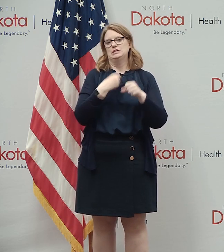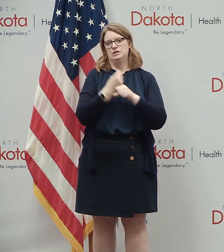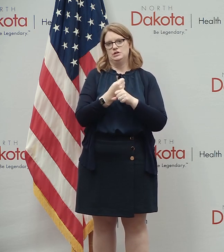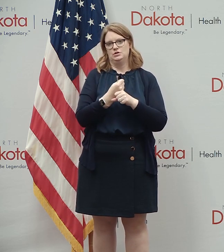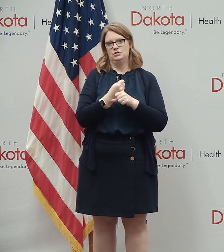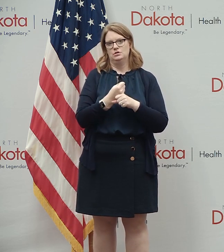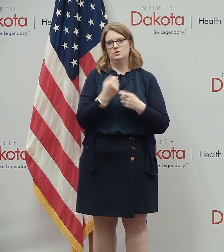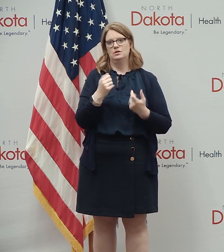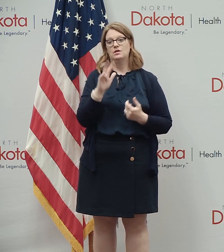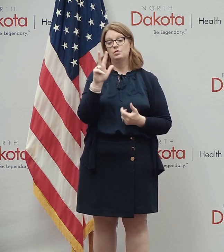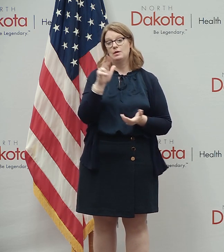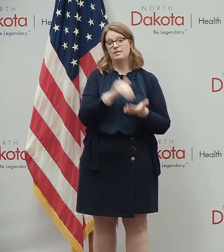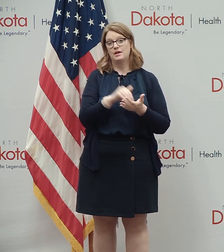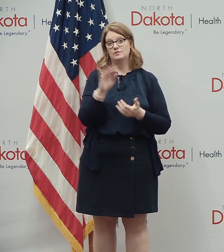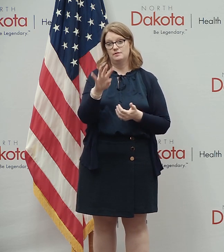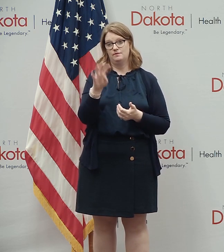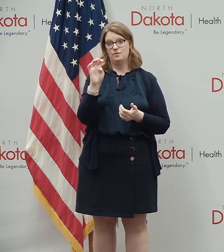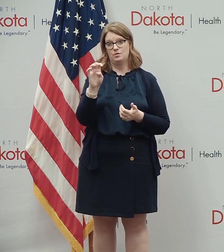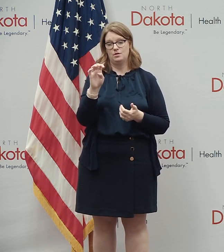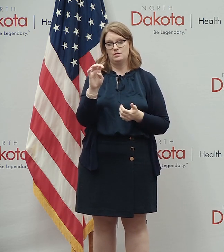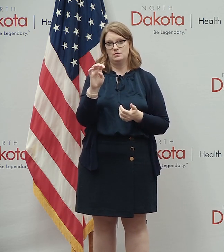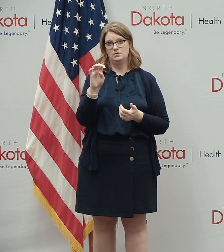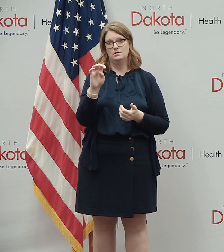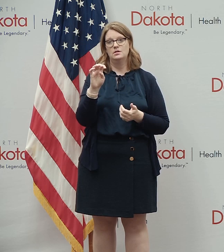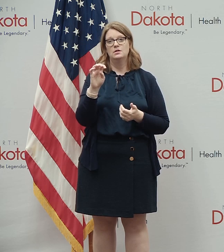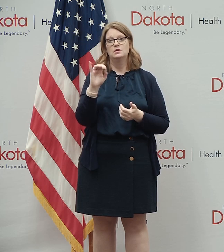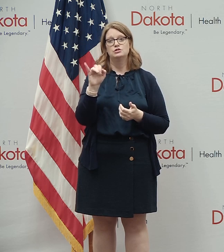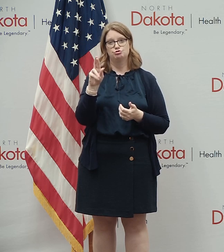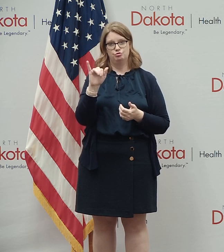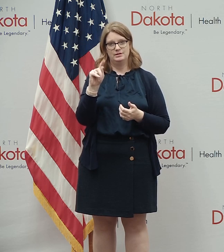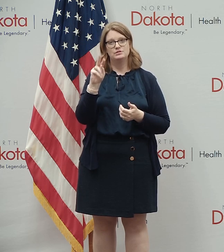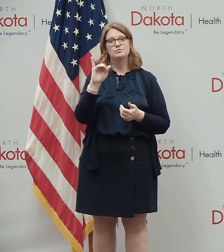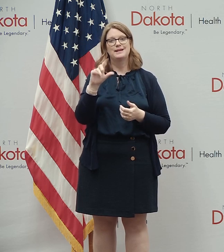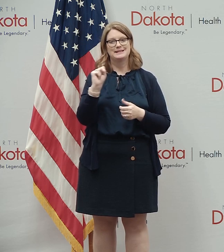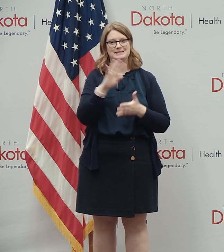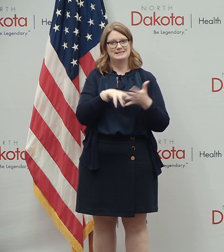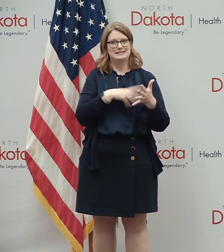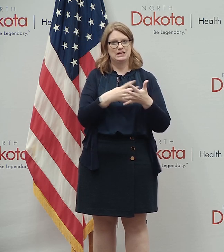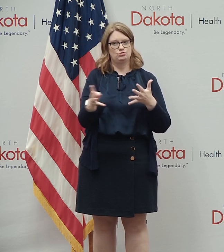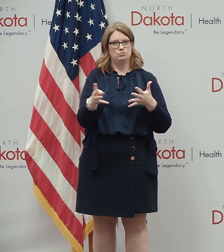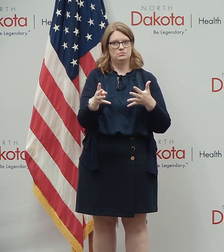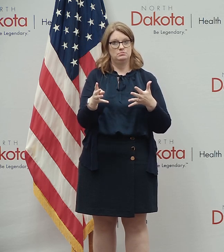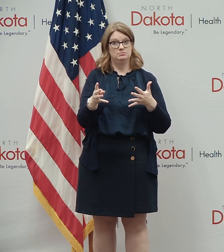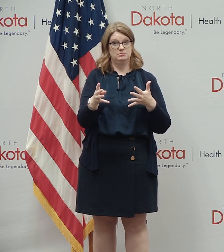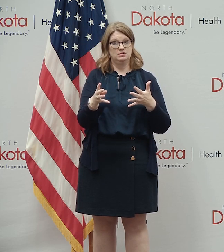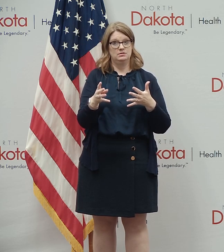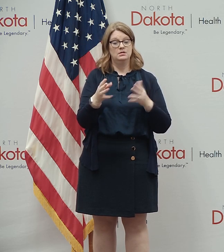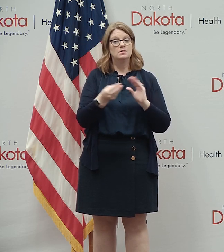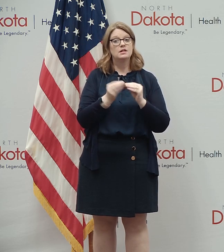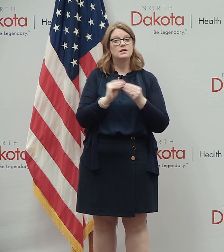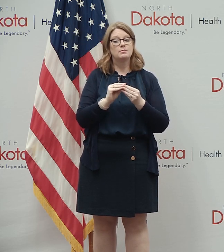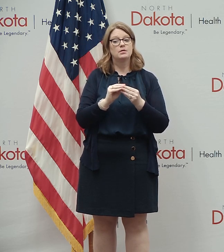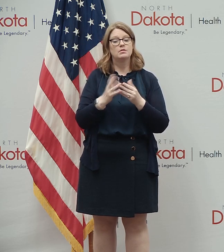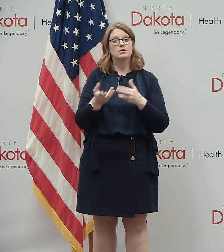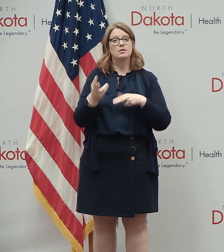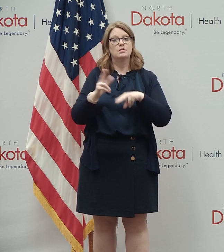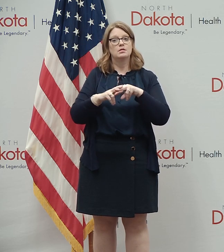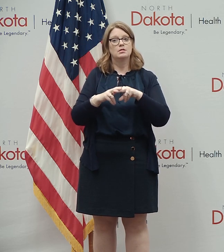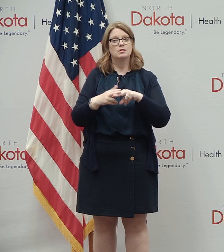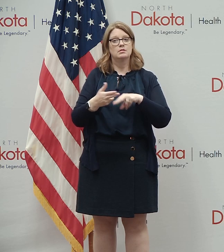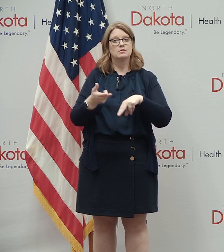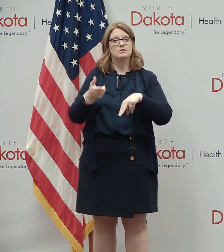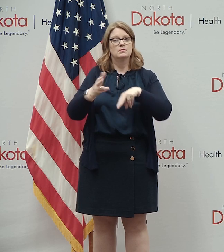have 3,404 jury trials scheduled. That number will continue to grow every